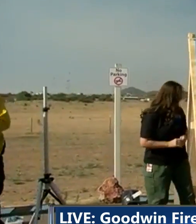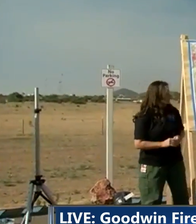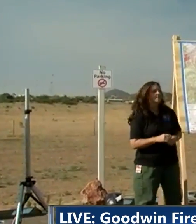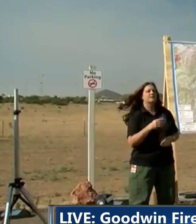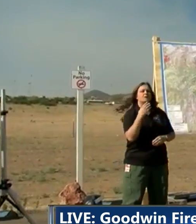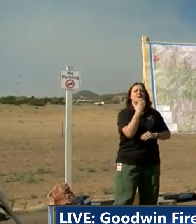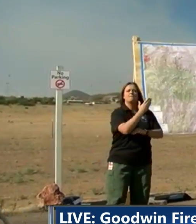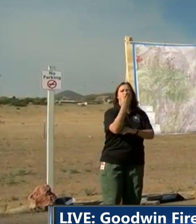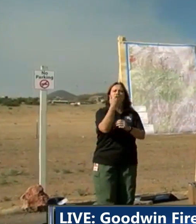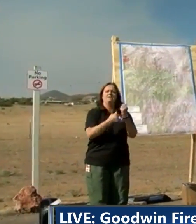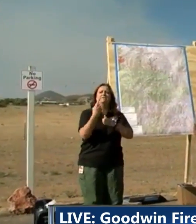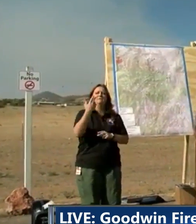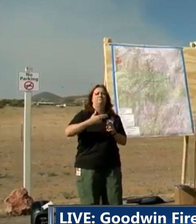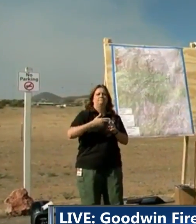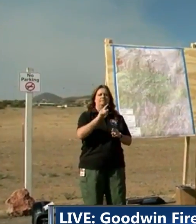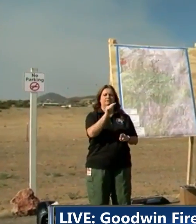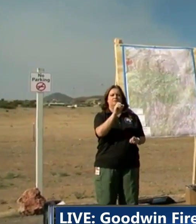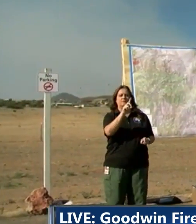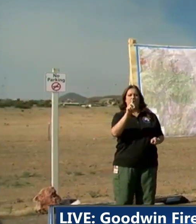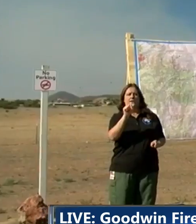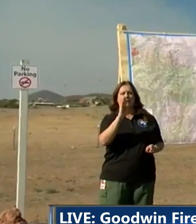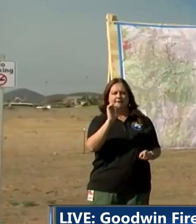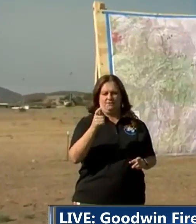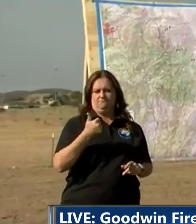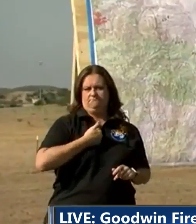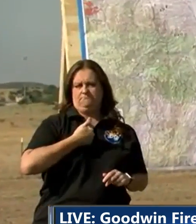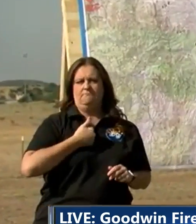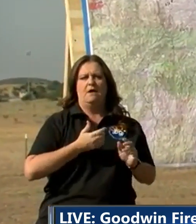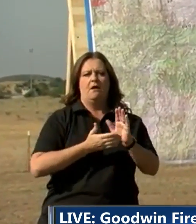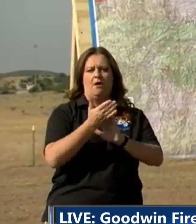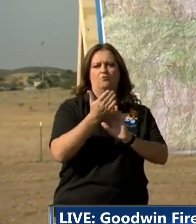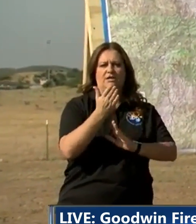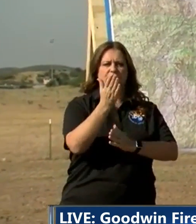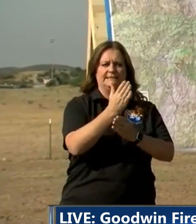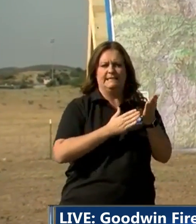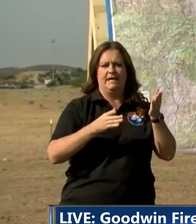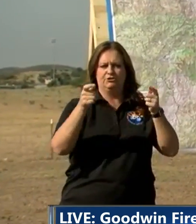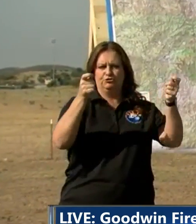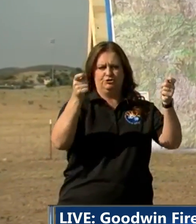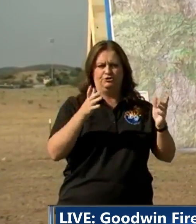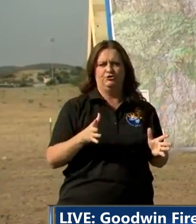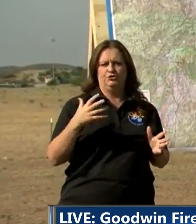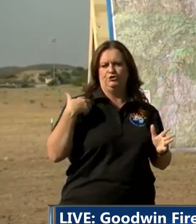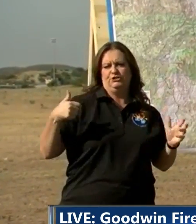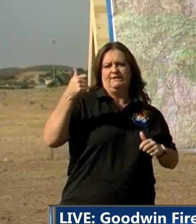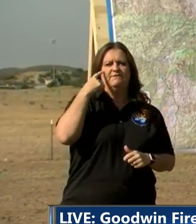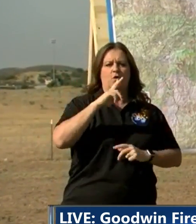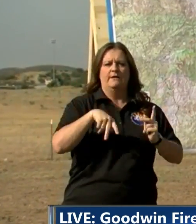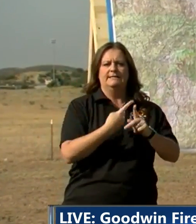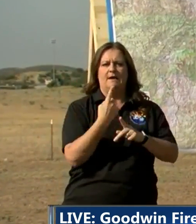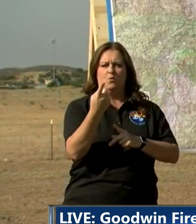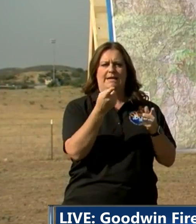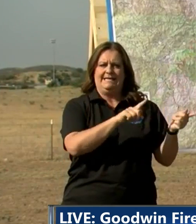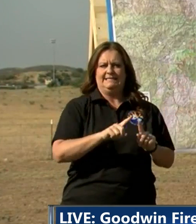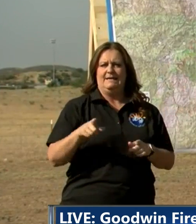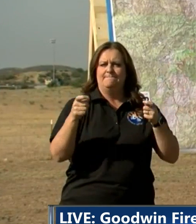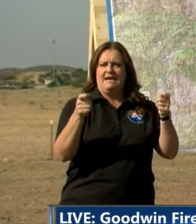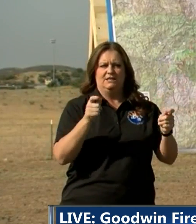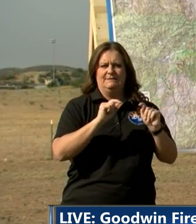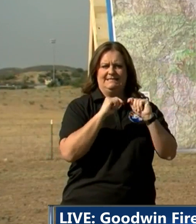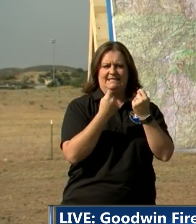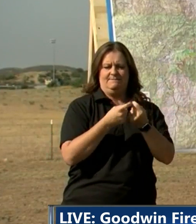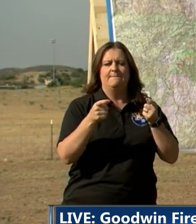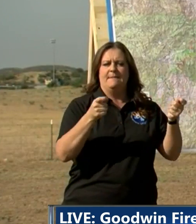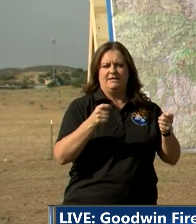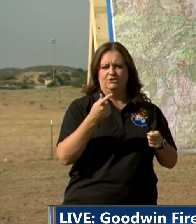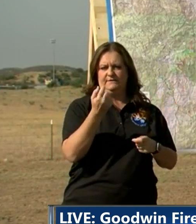Good morning, everybody. My name is Todd Abel. I'm one of the operations section chiefs for the Type 1 incident management team here managing the Goodwin Fire. I want to